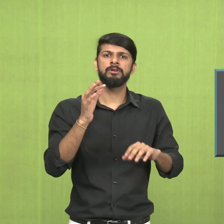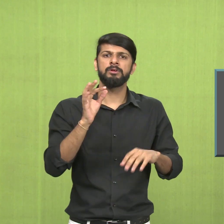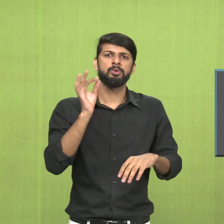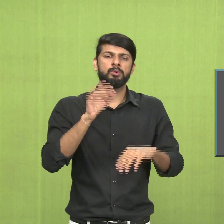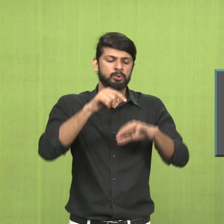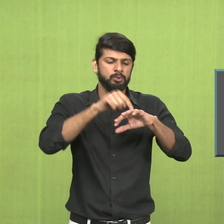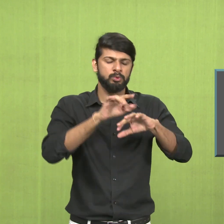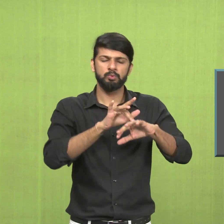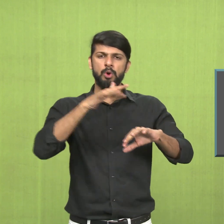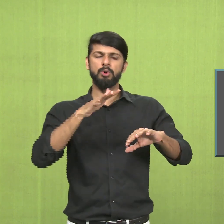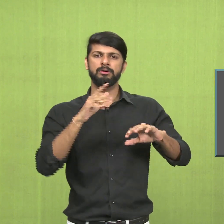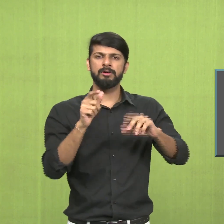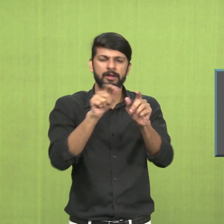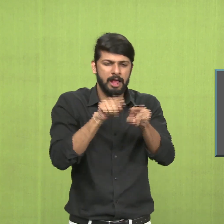Amethyst is a kind of